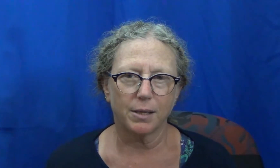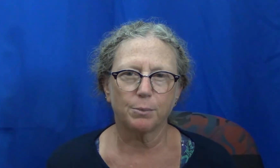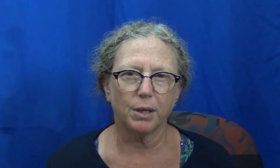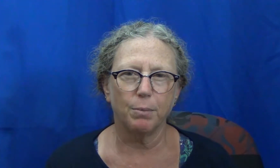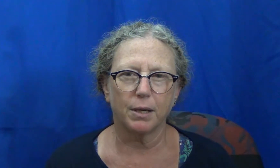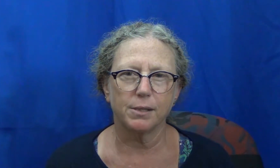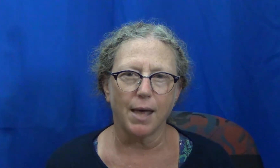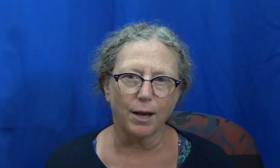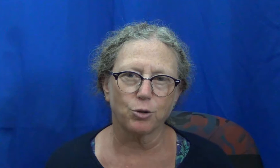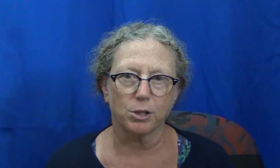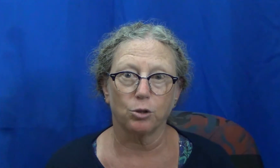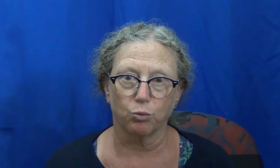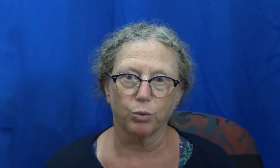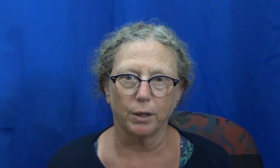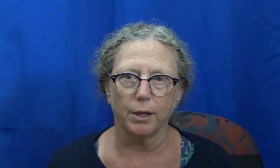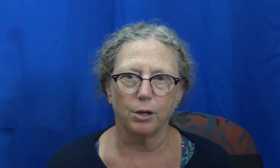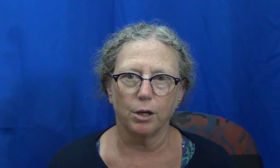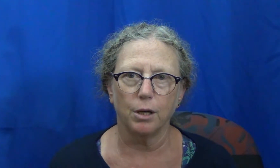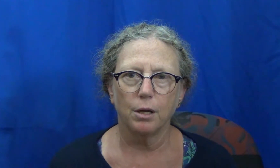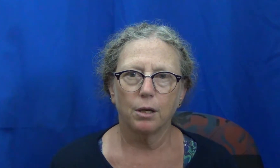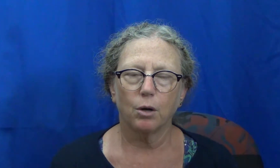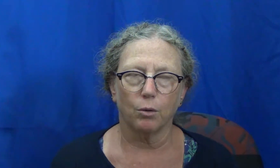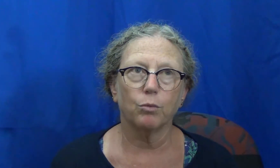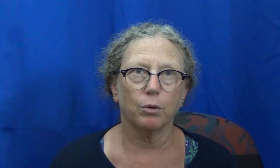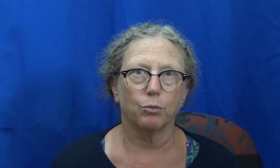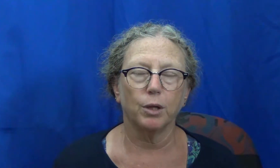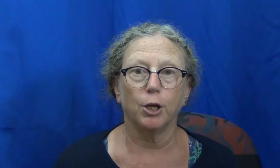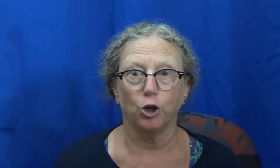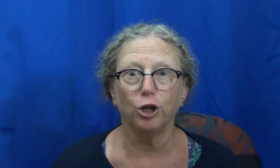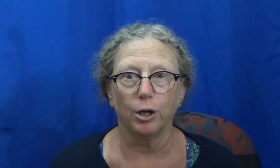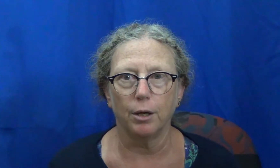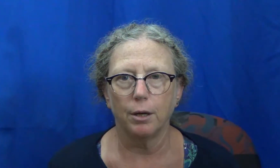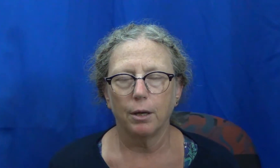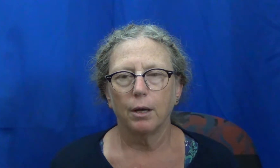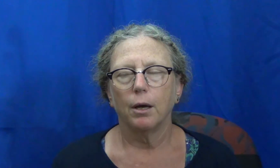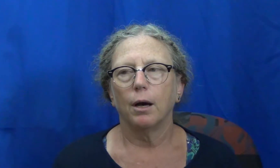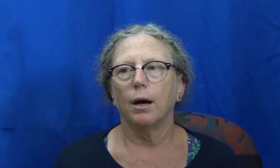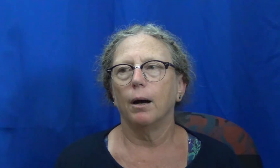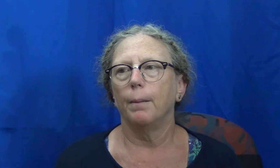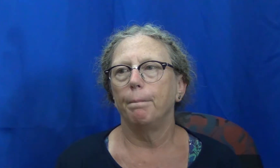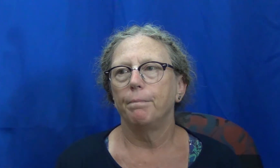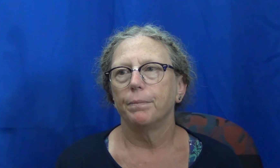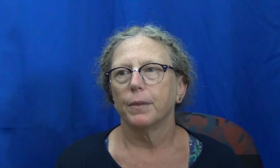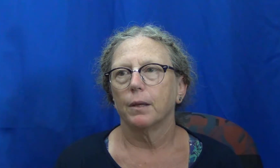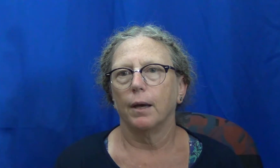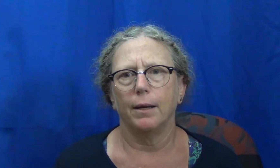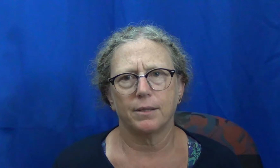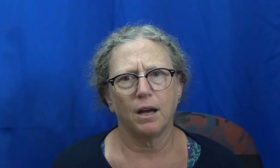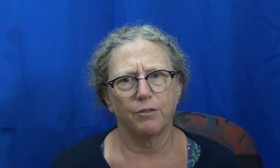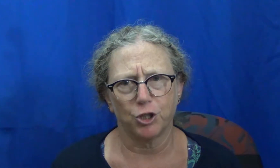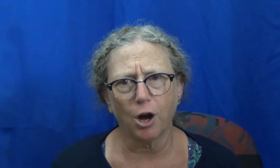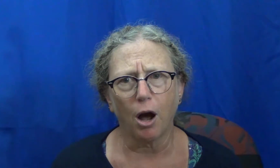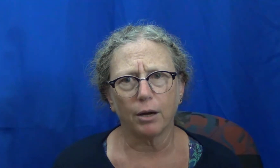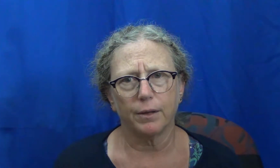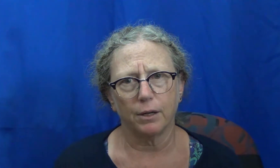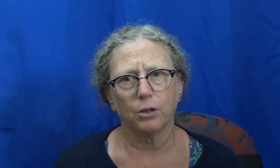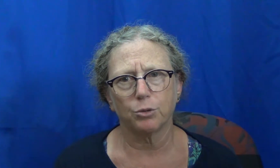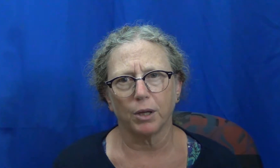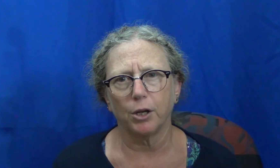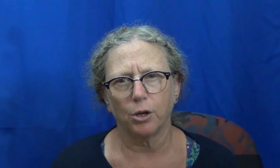Possibly because that dress looks really good, or really good. And it's kind of a shock that it looks really good.